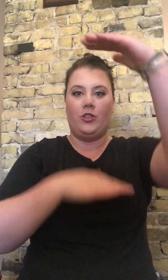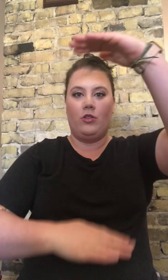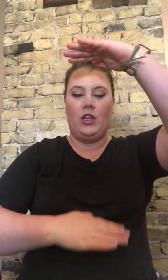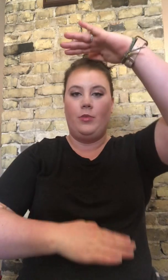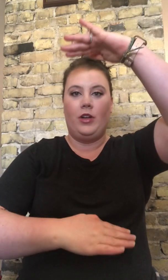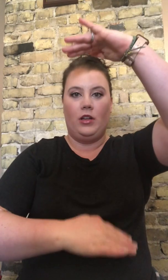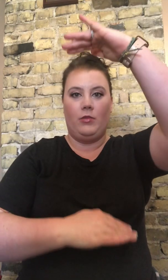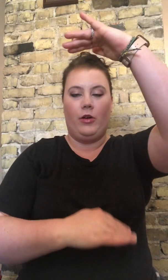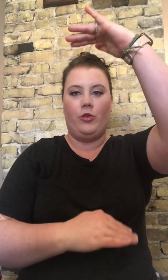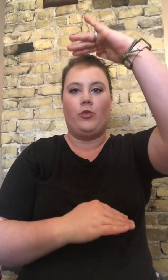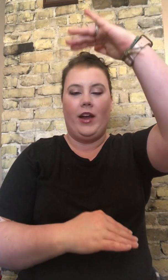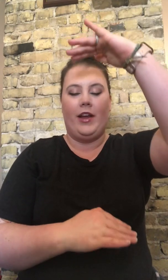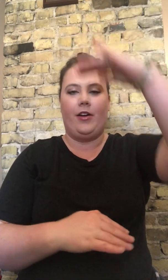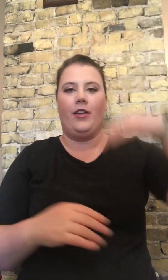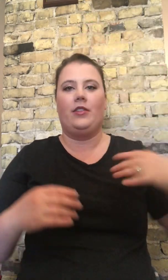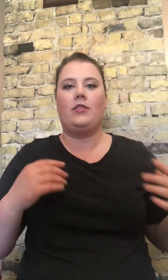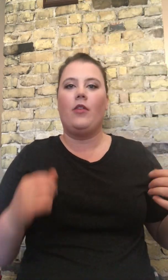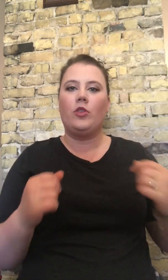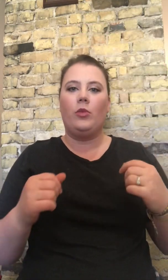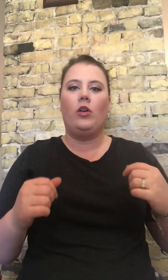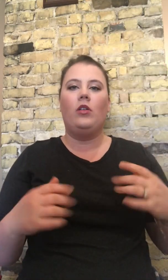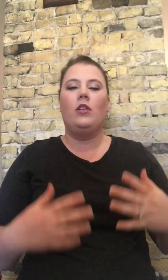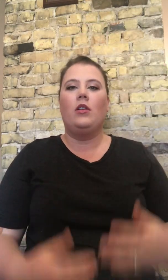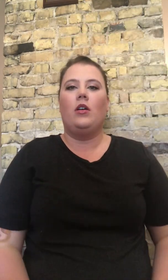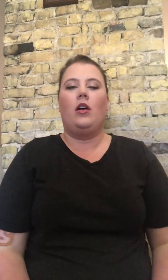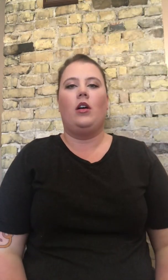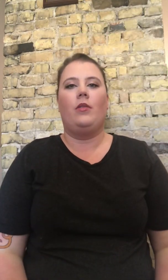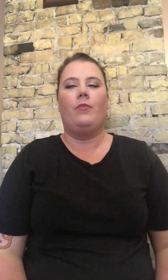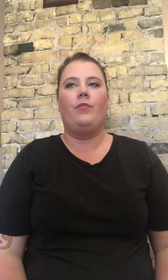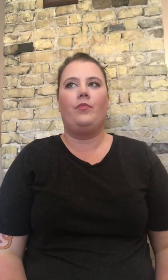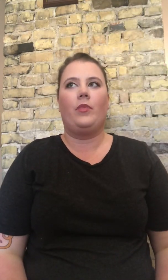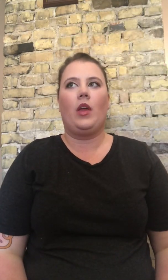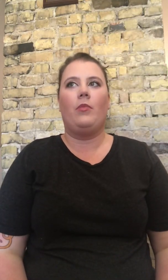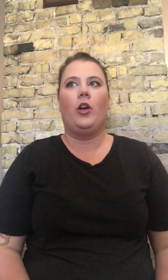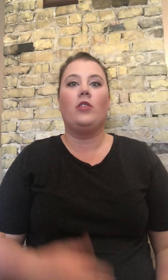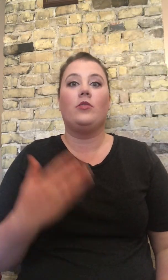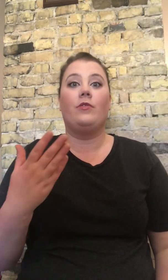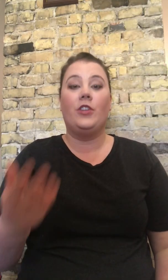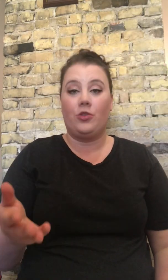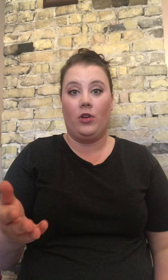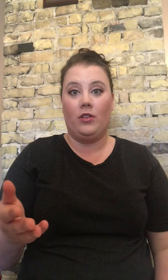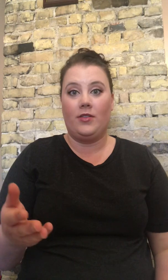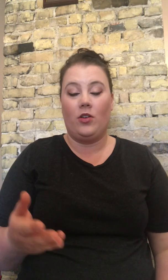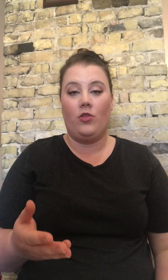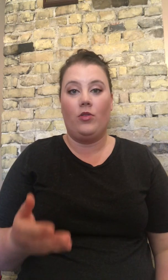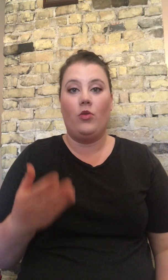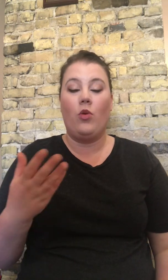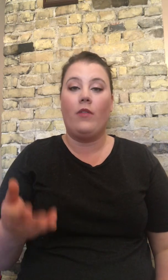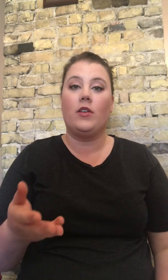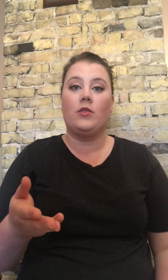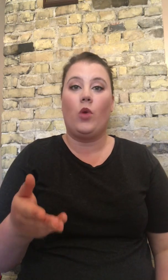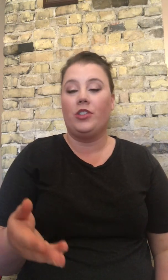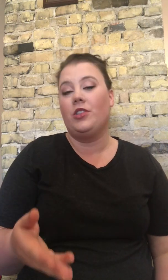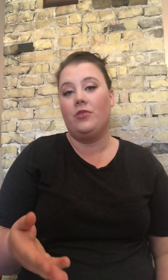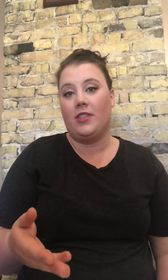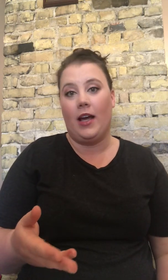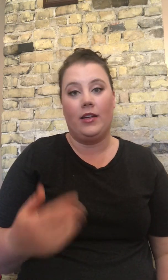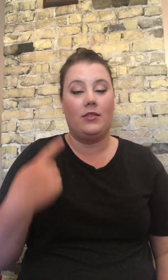you keep it in about the right area that's comfortable, but also visual. So whoever is watching you sign can see